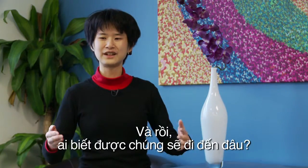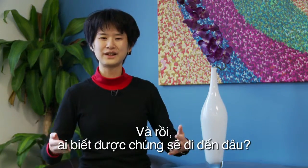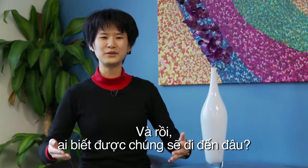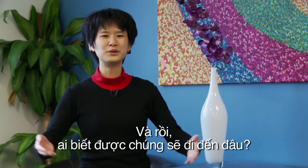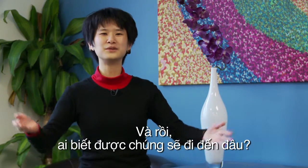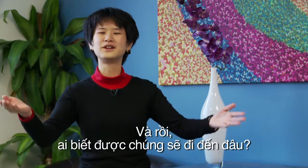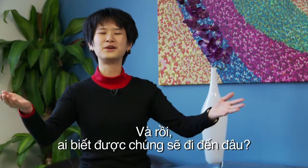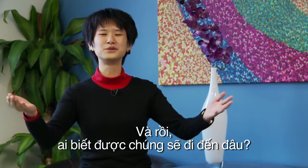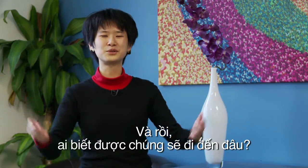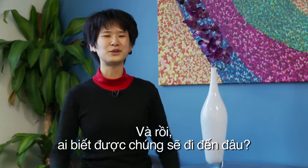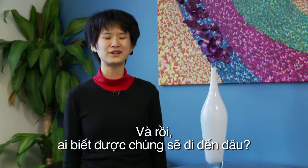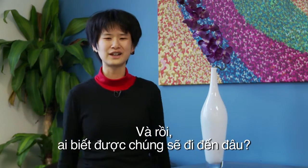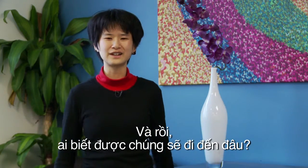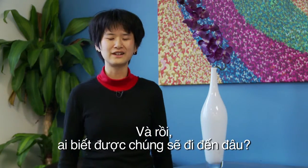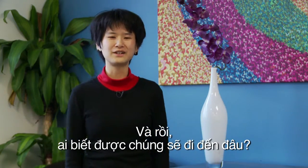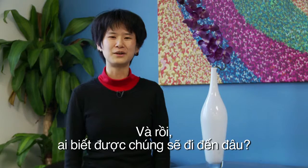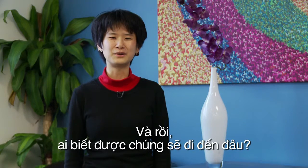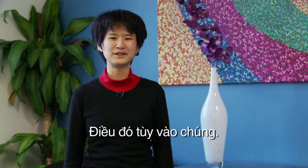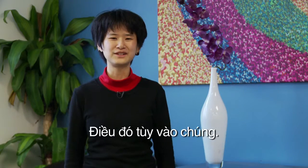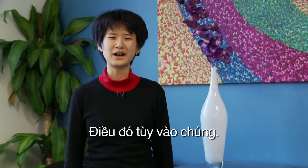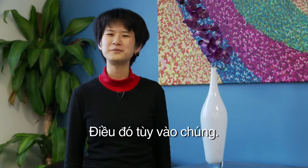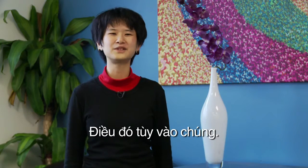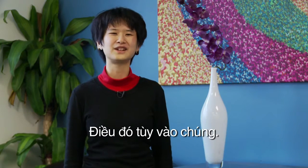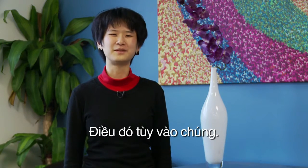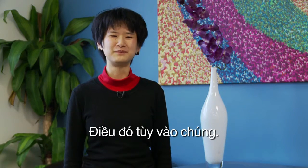then who knows where they can go. It's up to them.